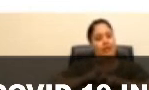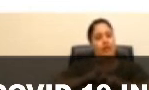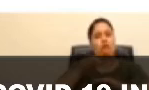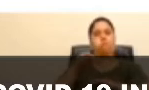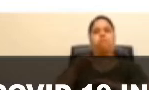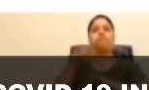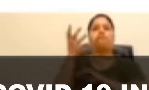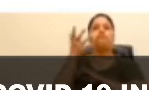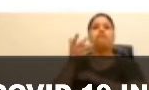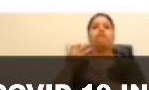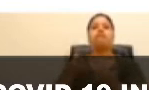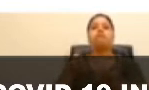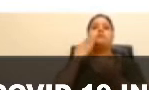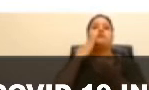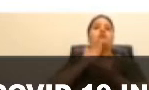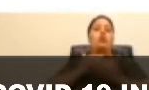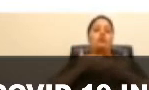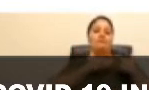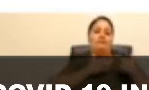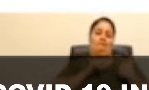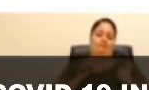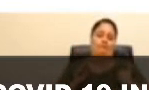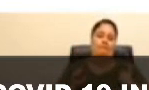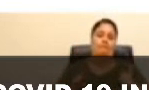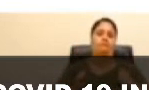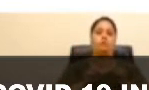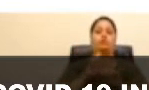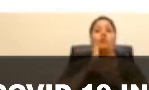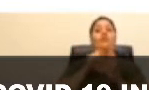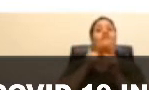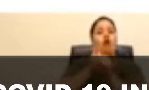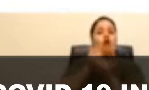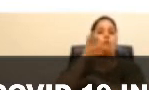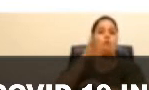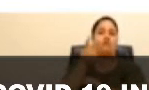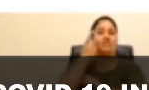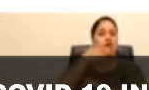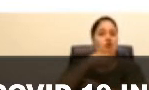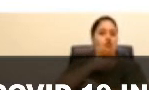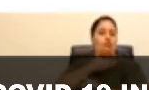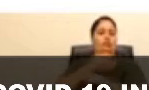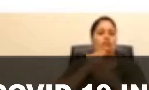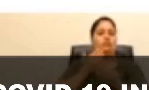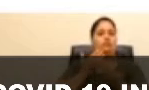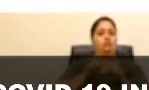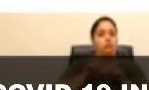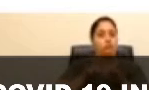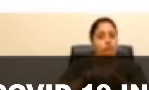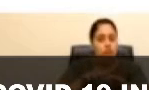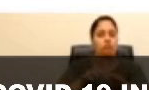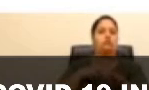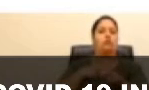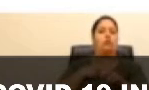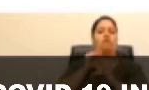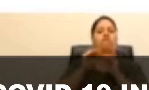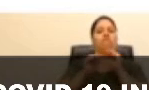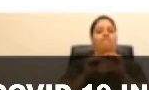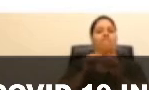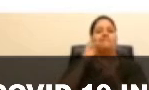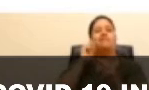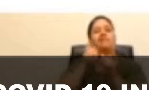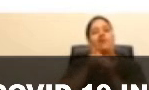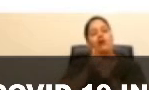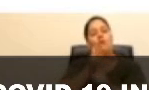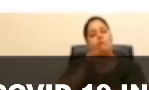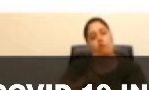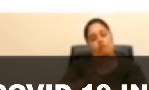can be safer, but also to follow up if there is a risk of cases following those events. And then in the Cape